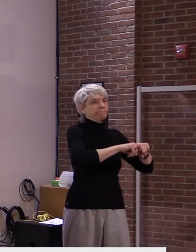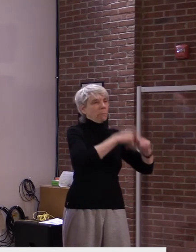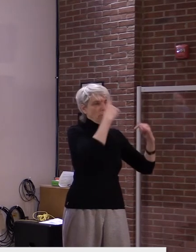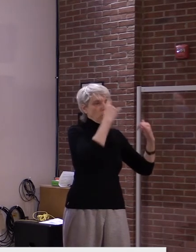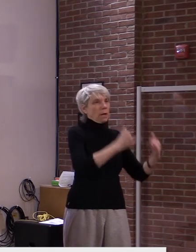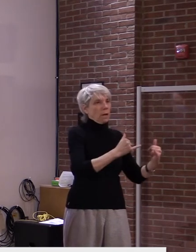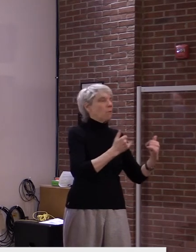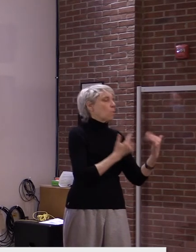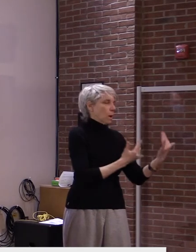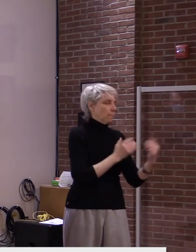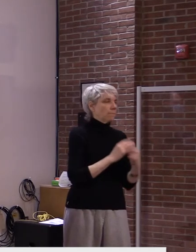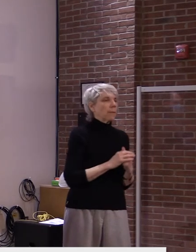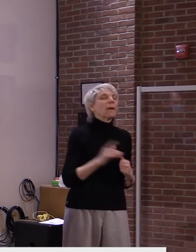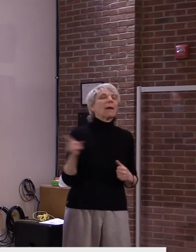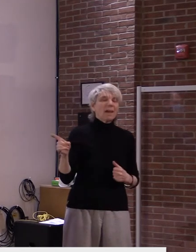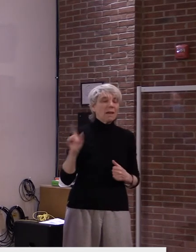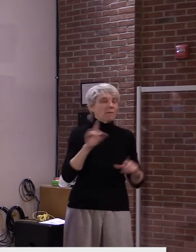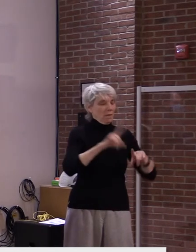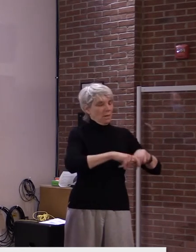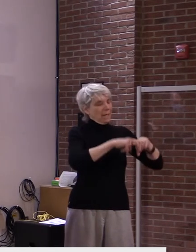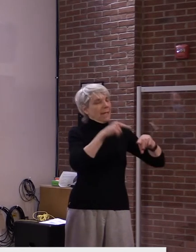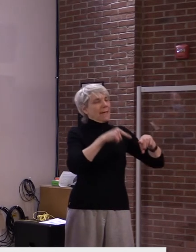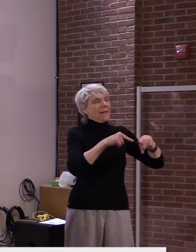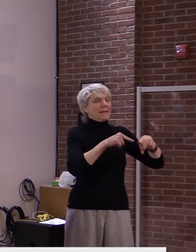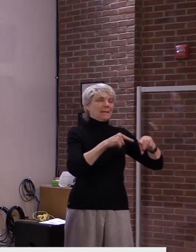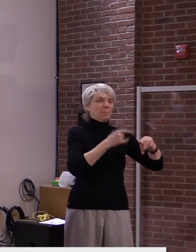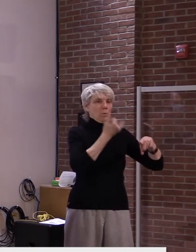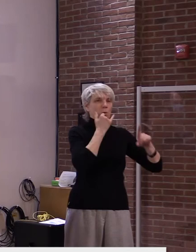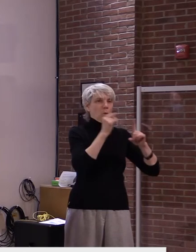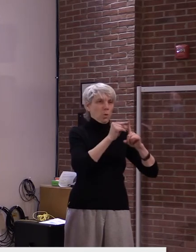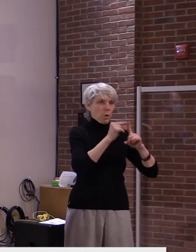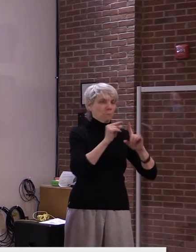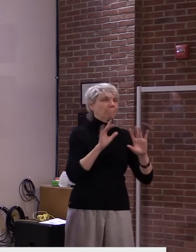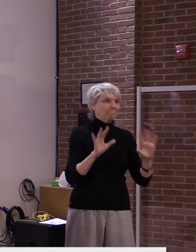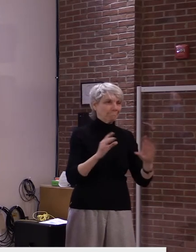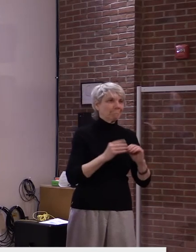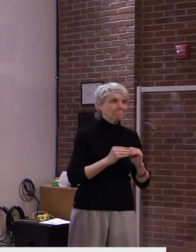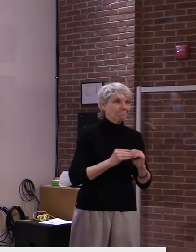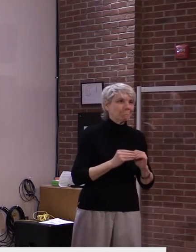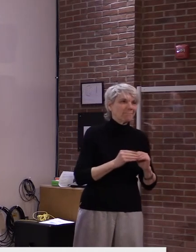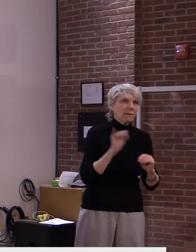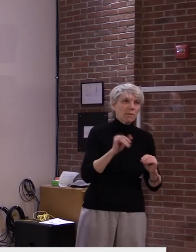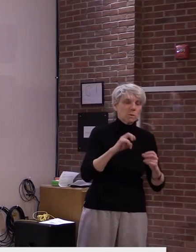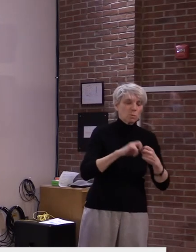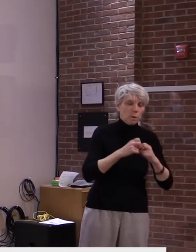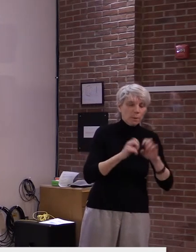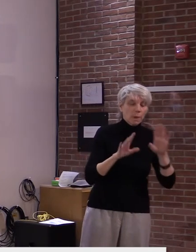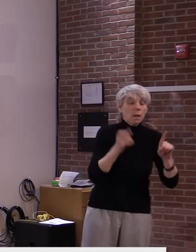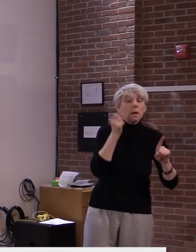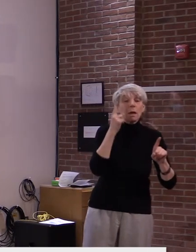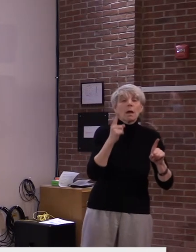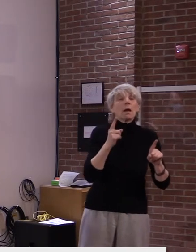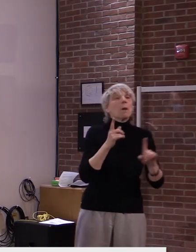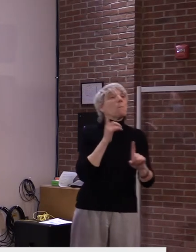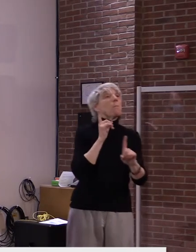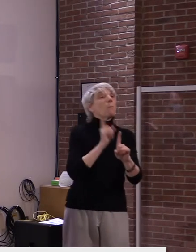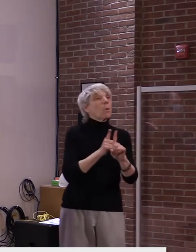for appointments. Yeah, the word pause was unfortunate. What we were doing during that time was